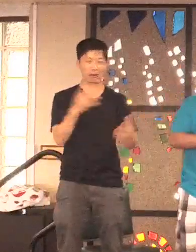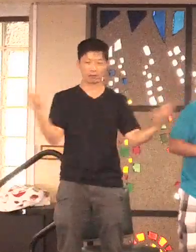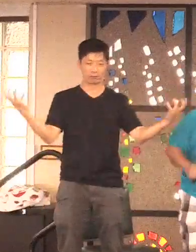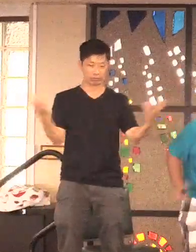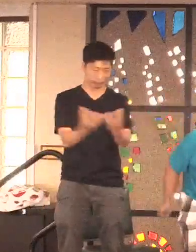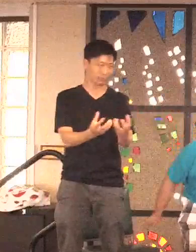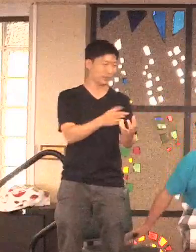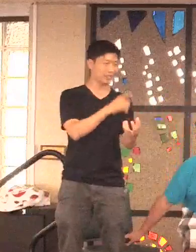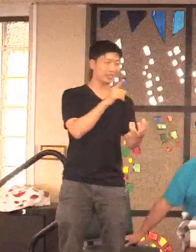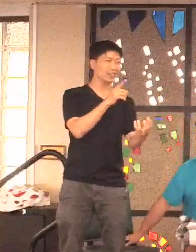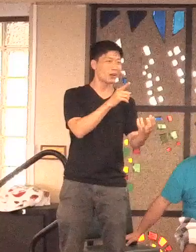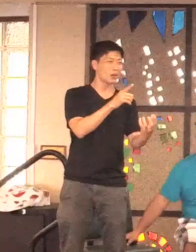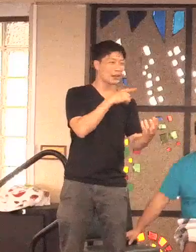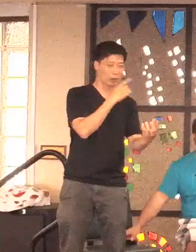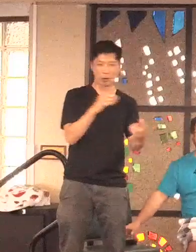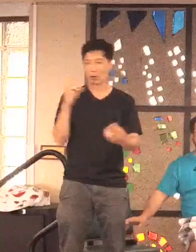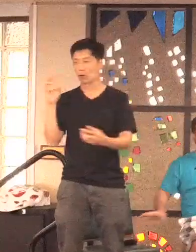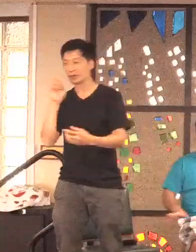time.